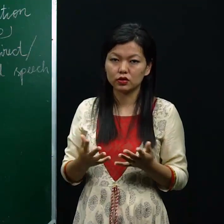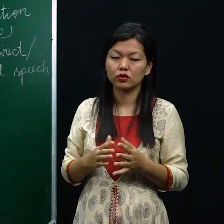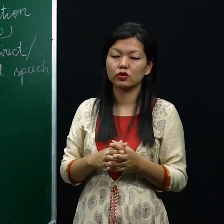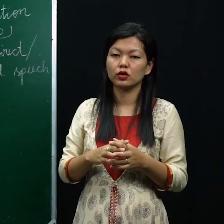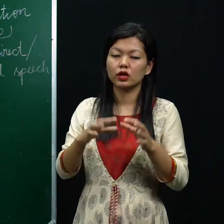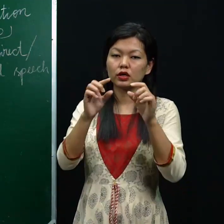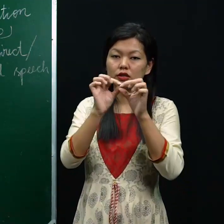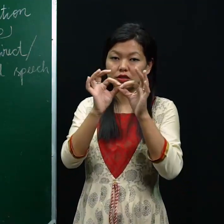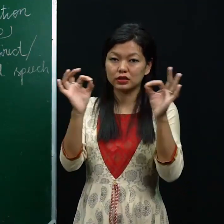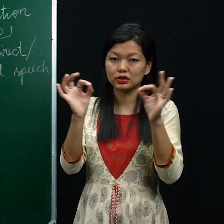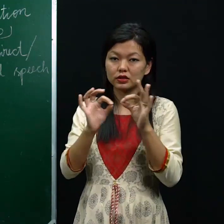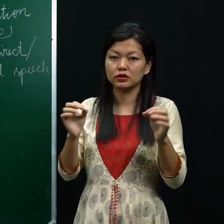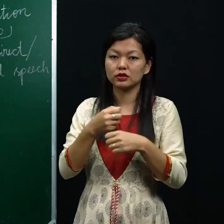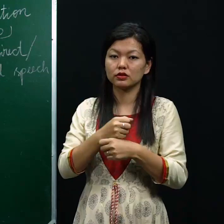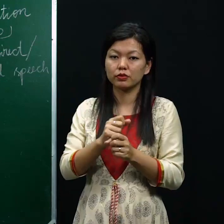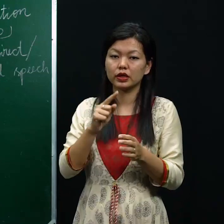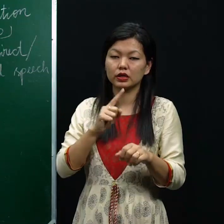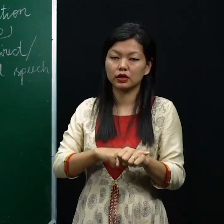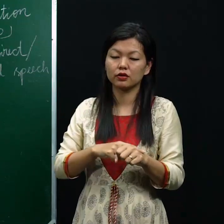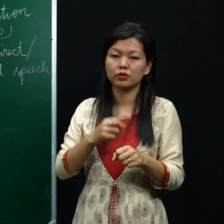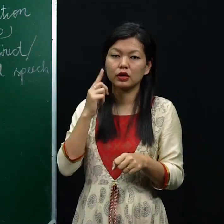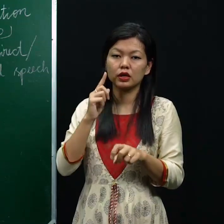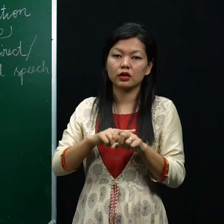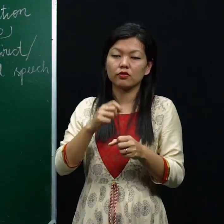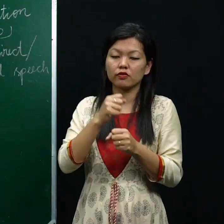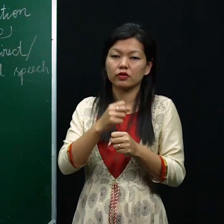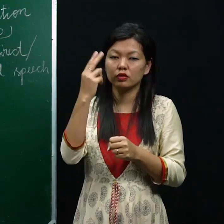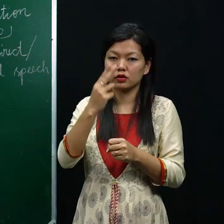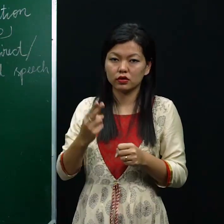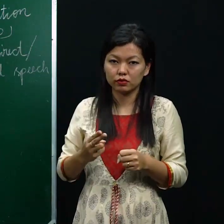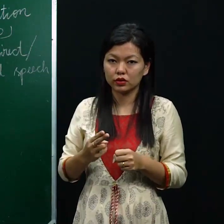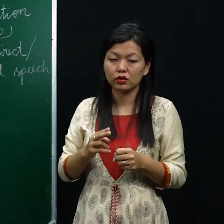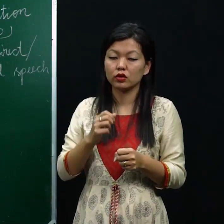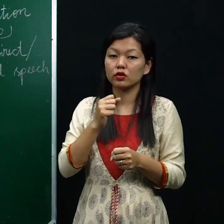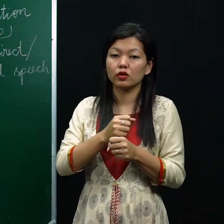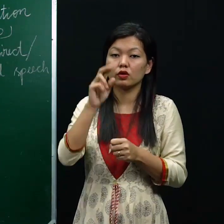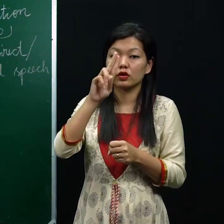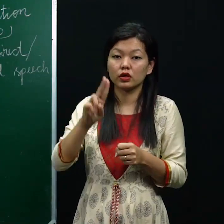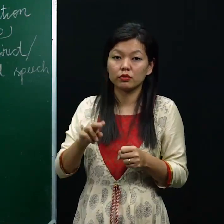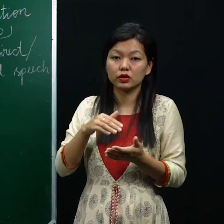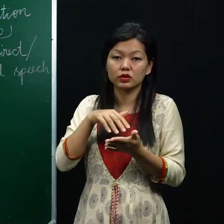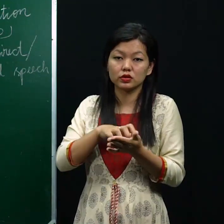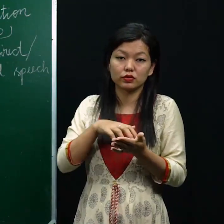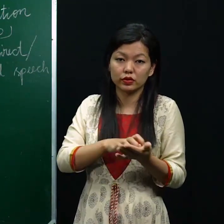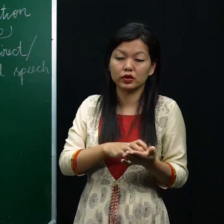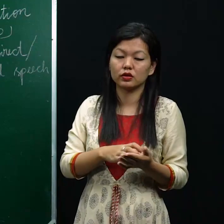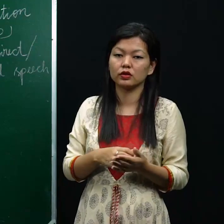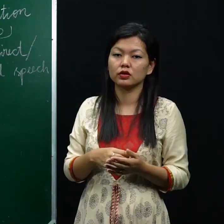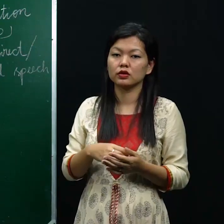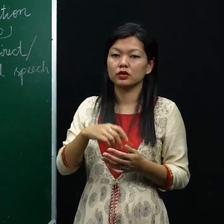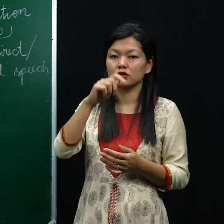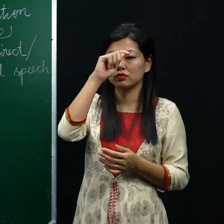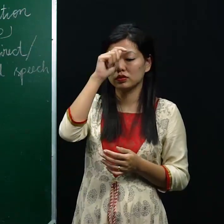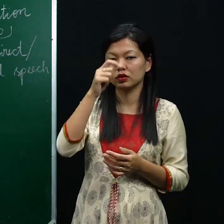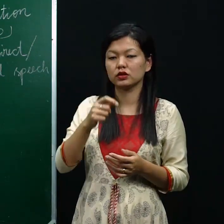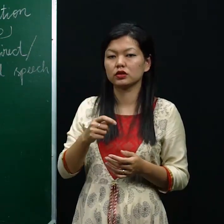is why it is always very important to pay attention to grammar explanations. Some students think that listening to the explanation is not so